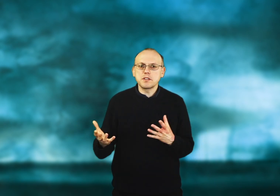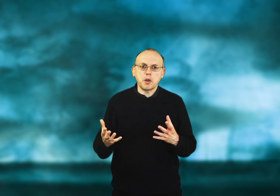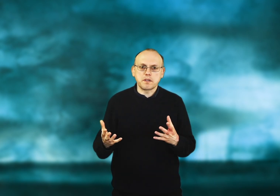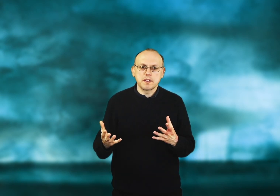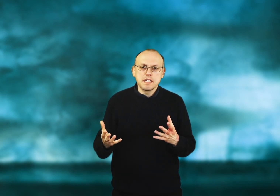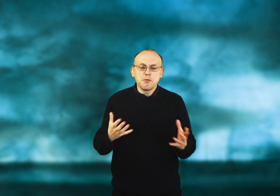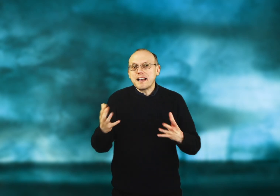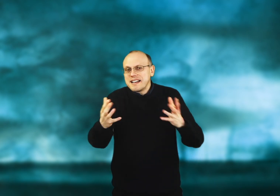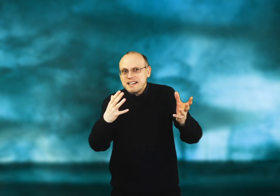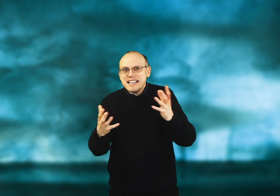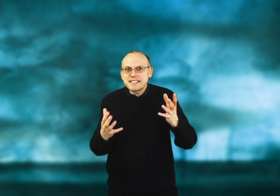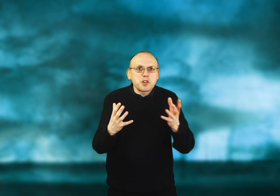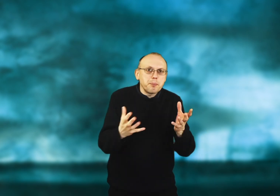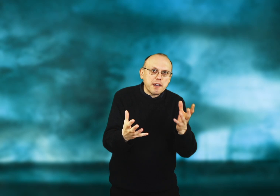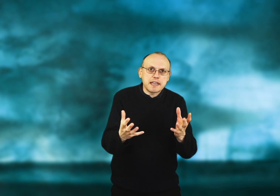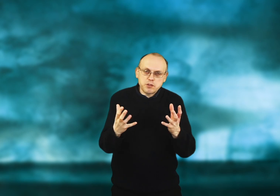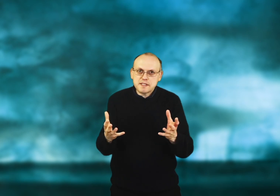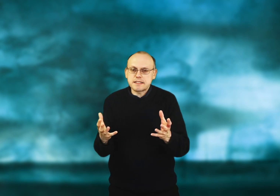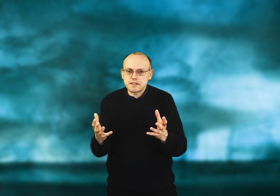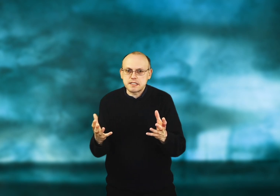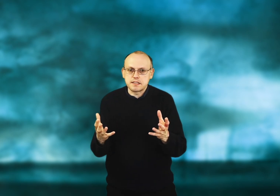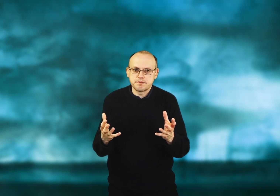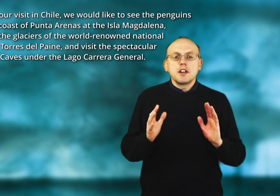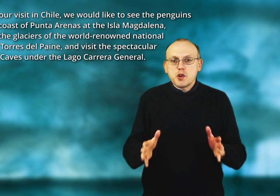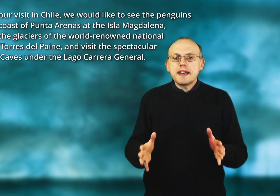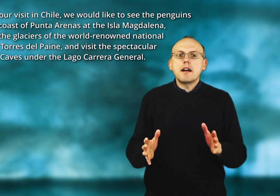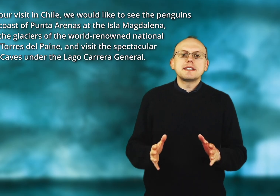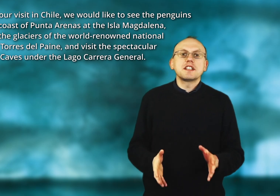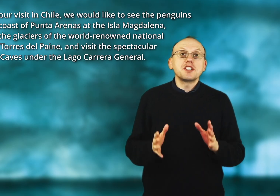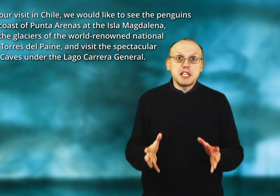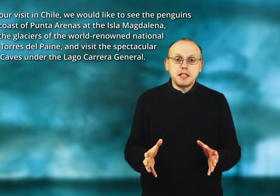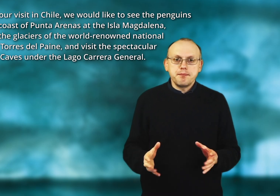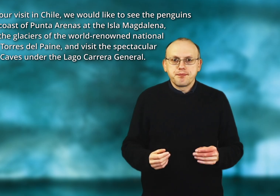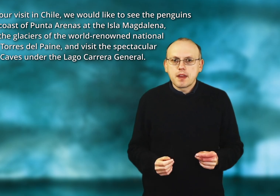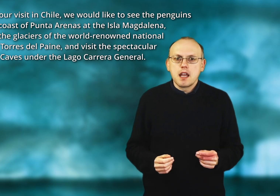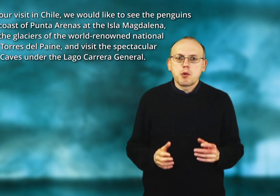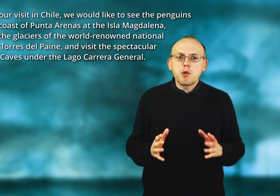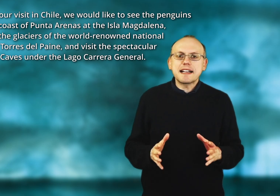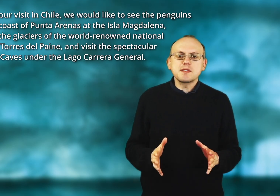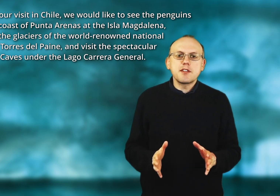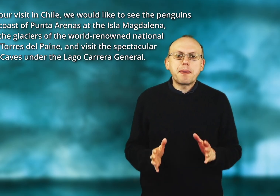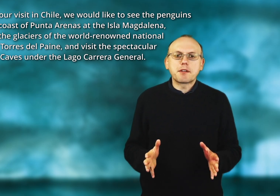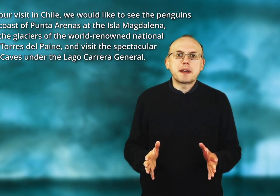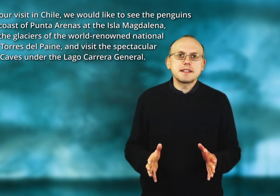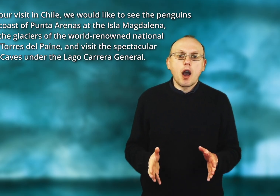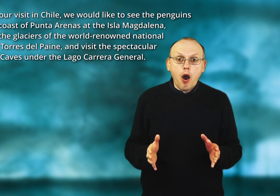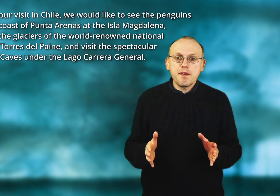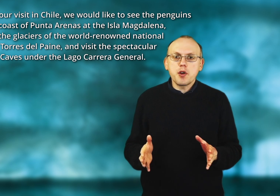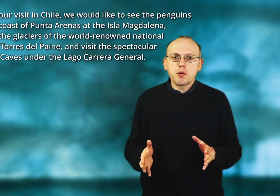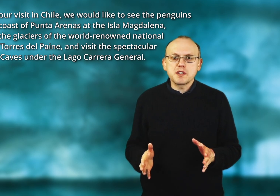not. Well, let's compare again 2 sentences. During our visit in Chile, we would like to see the penguins off the coast of